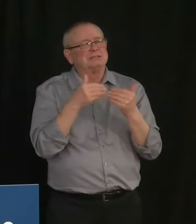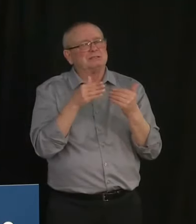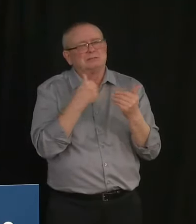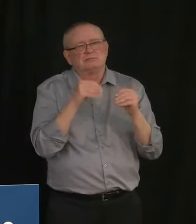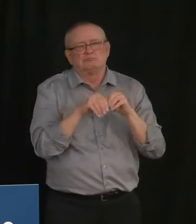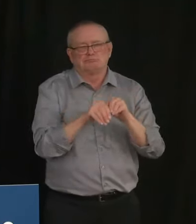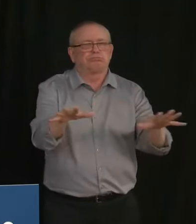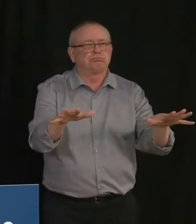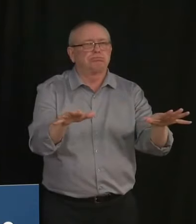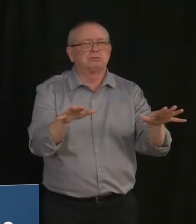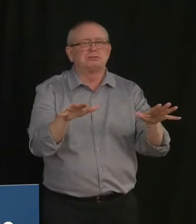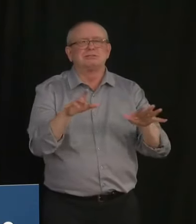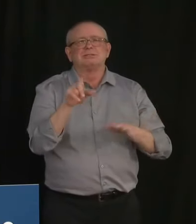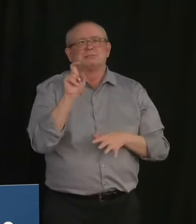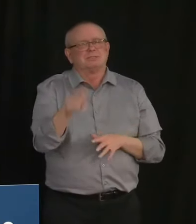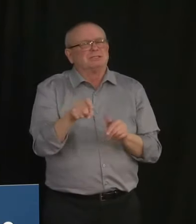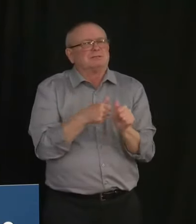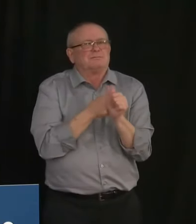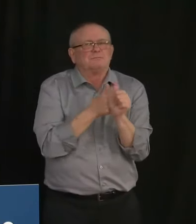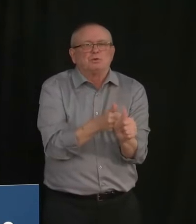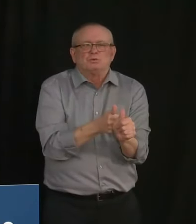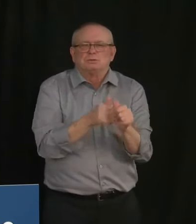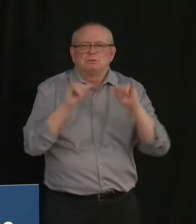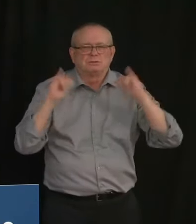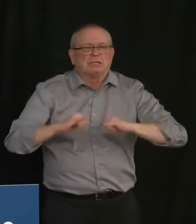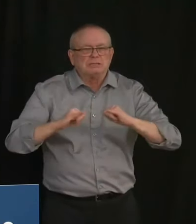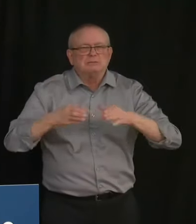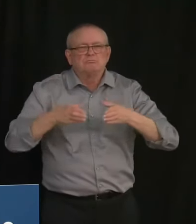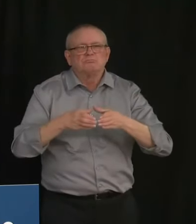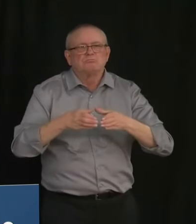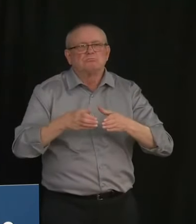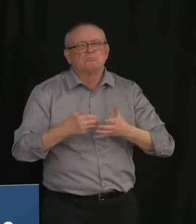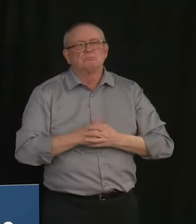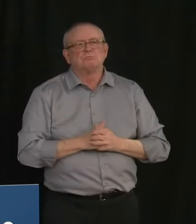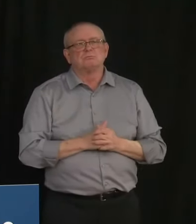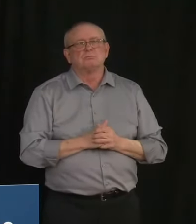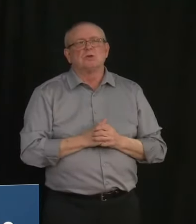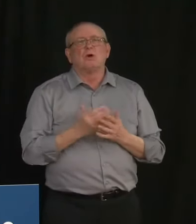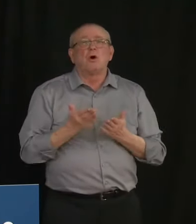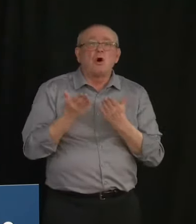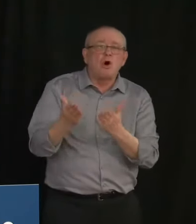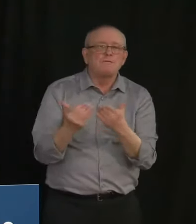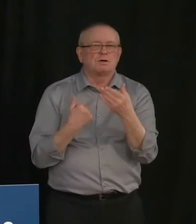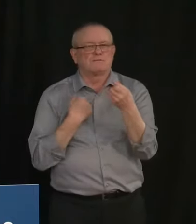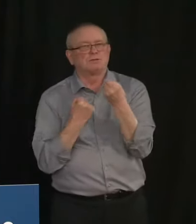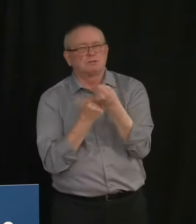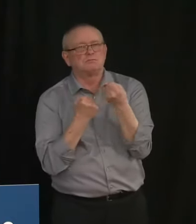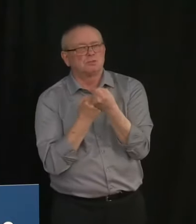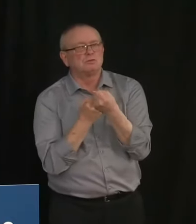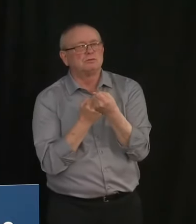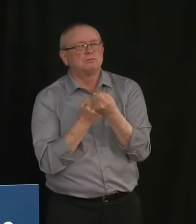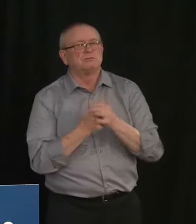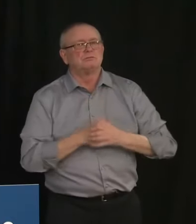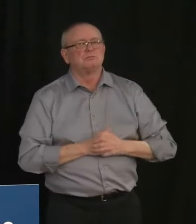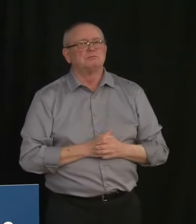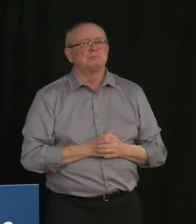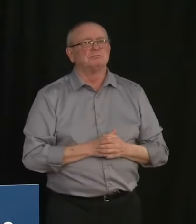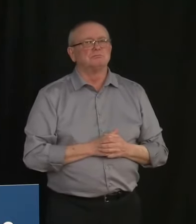is to follow these measures, as well as any supports that are required. So we want to make sure that people do have that option of